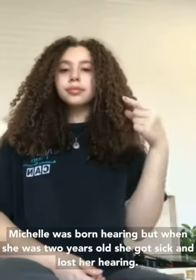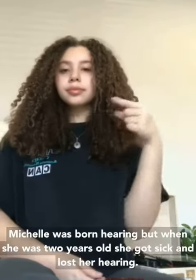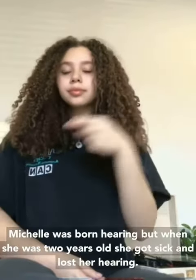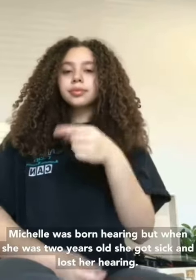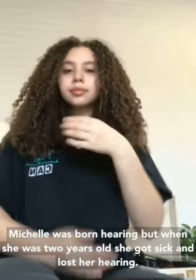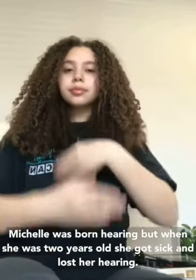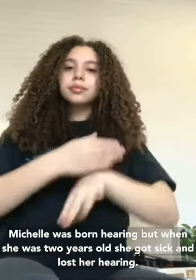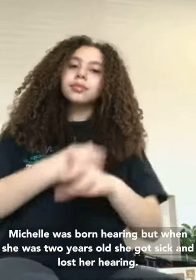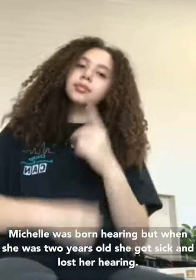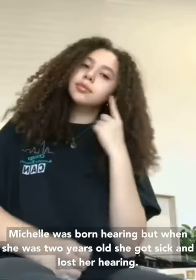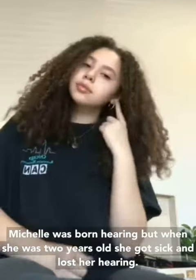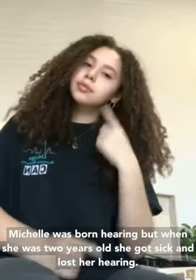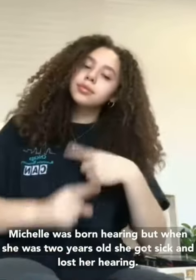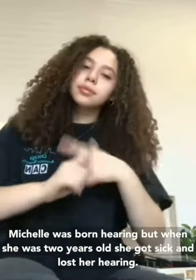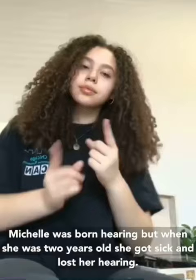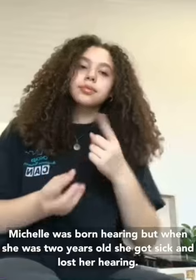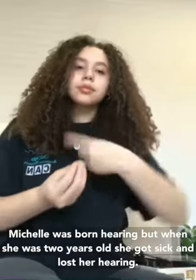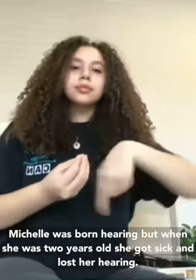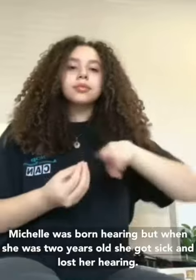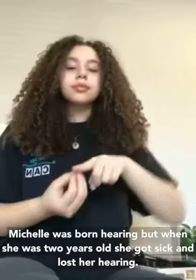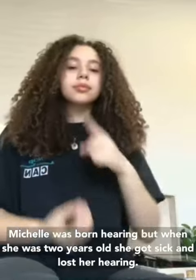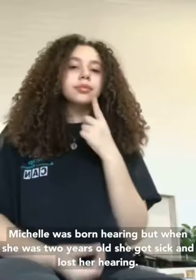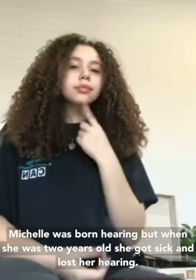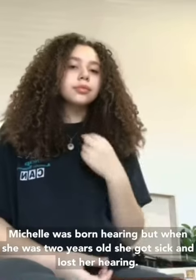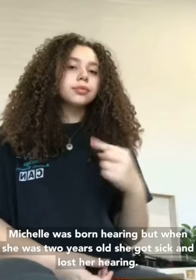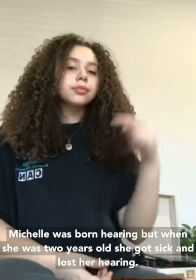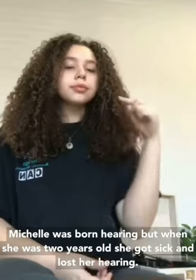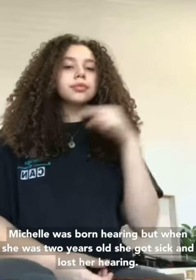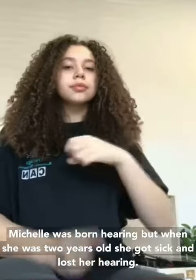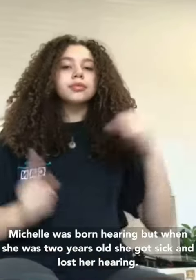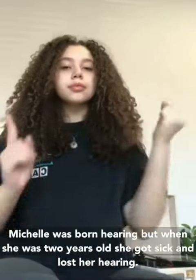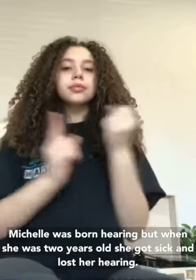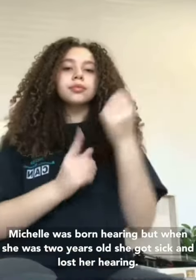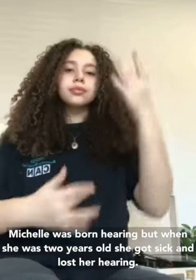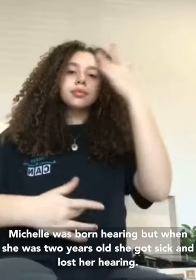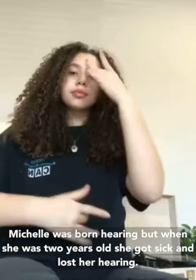Michelle was born hearing, but when she was two years old, she got sick and lost her hearing.